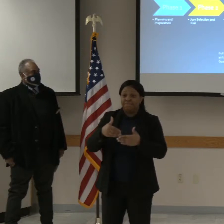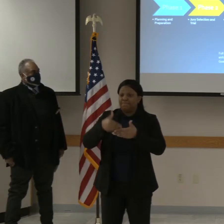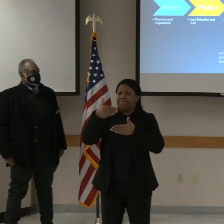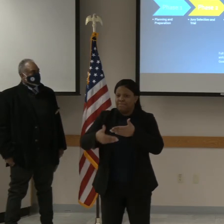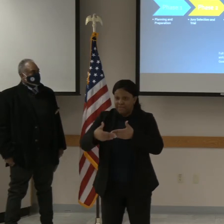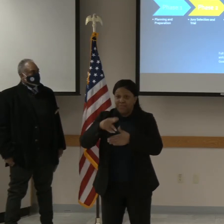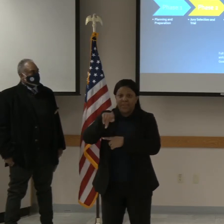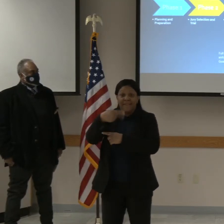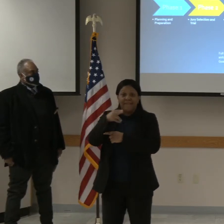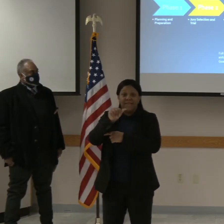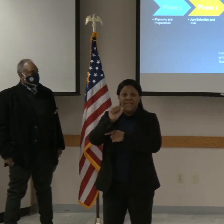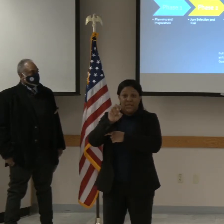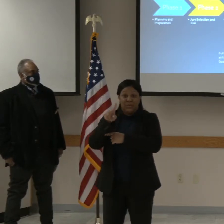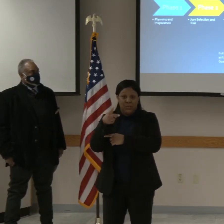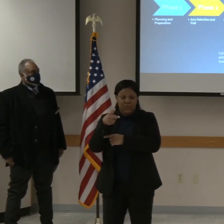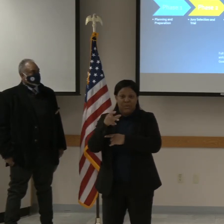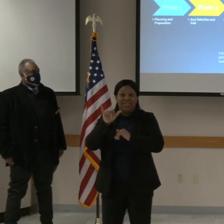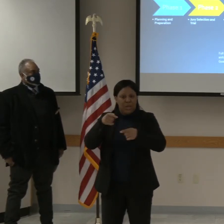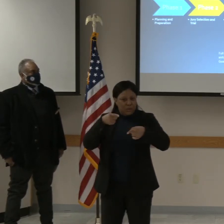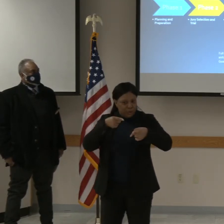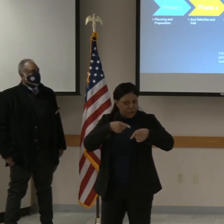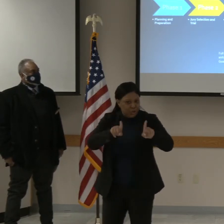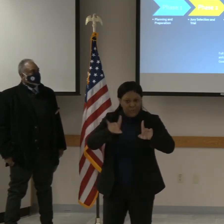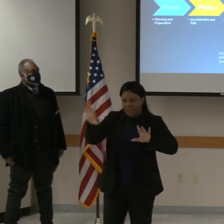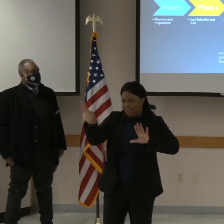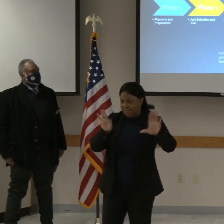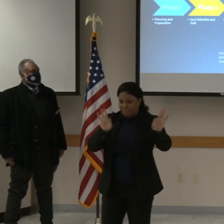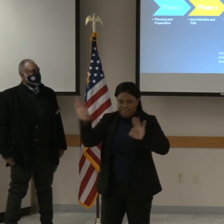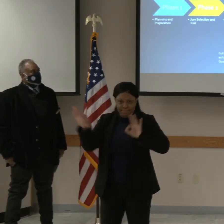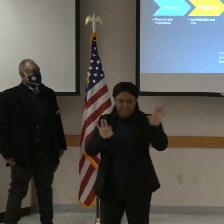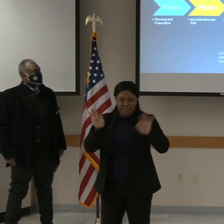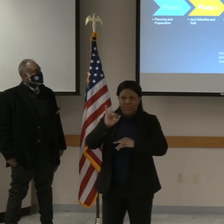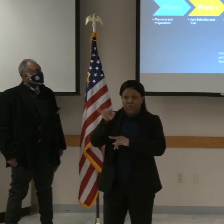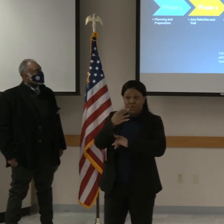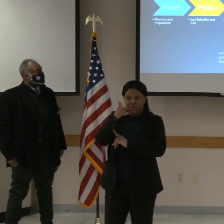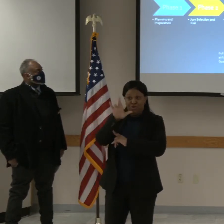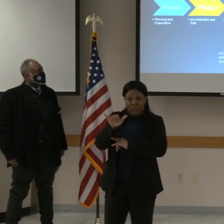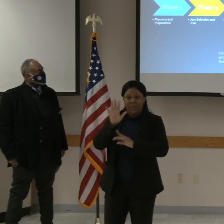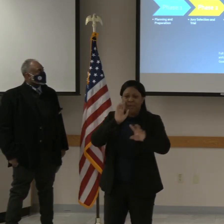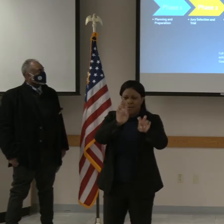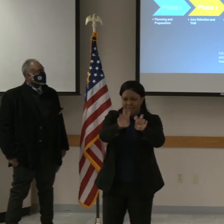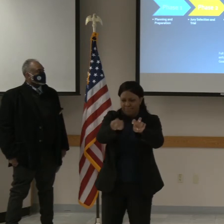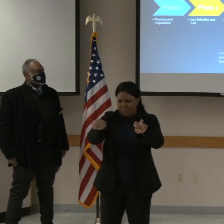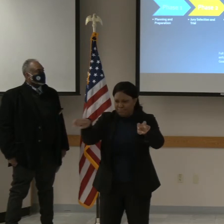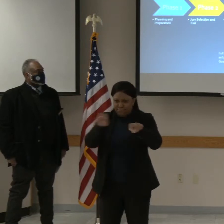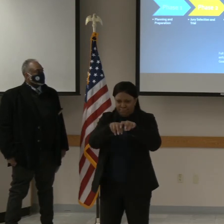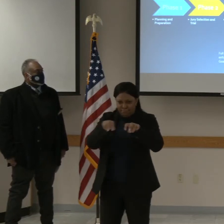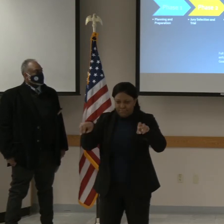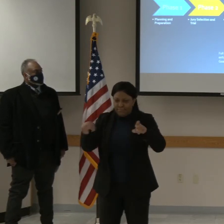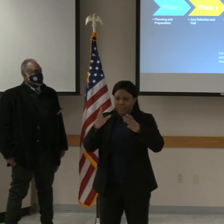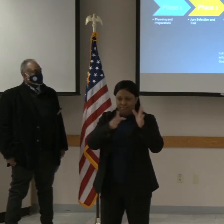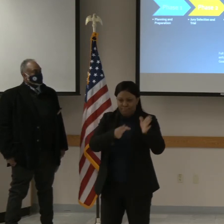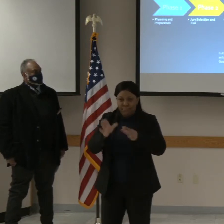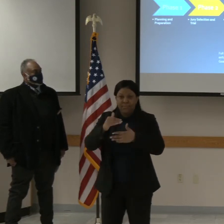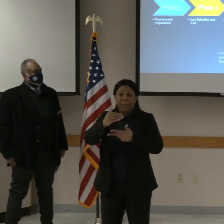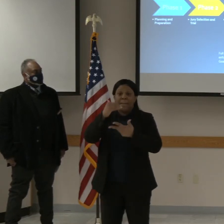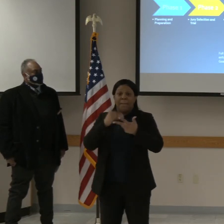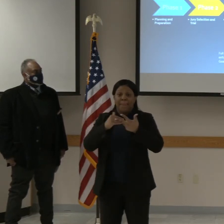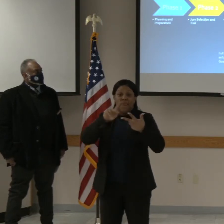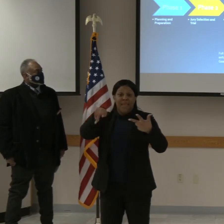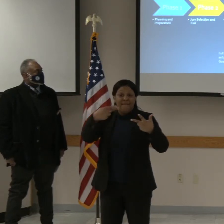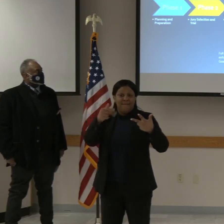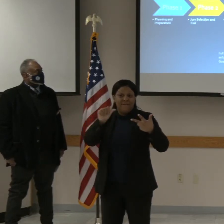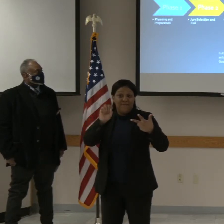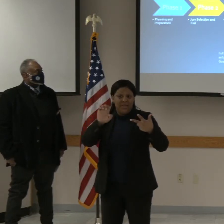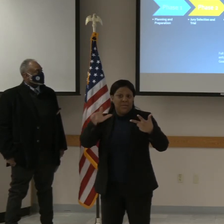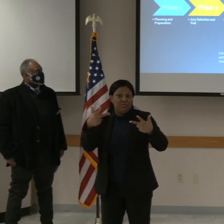arguments commence and the jury begins their deliberations, which will result in a verdict. And then Phase 4 being demobilization